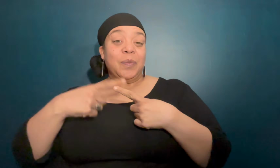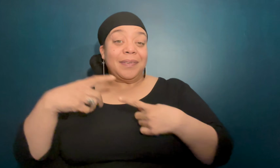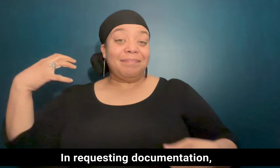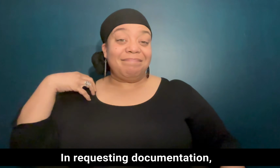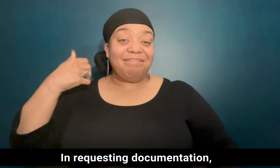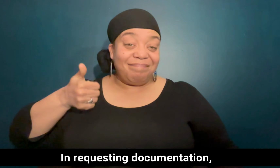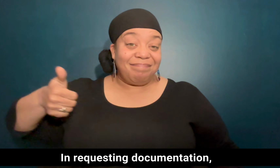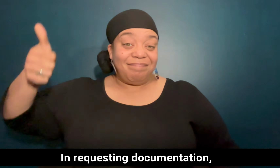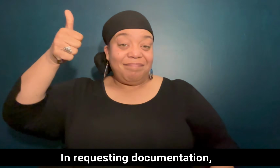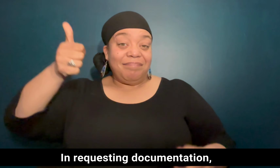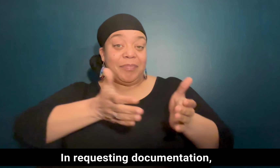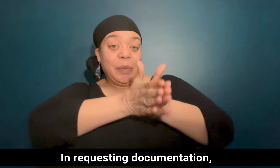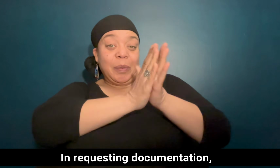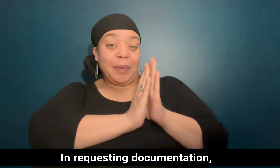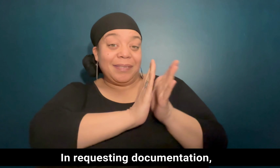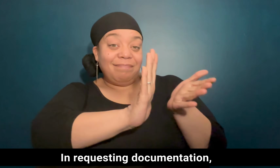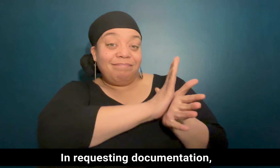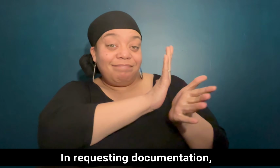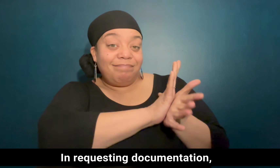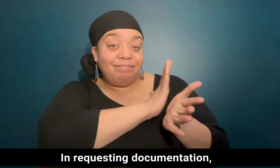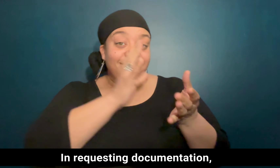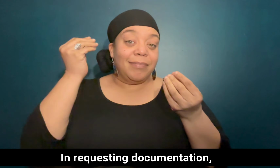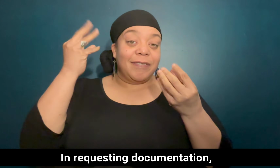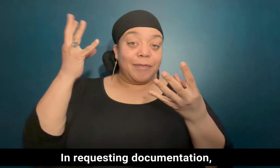In requesting documentation,